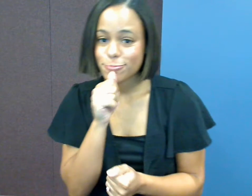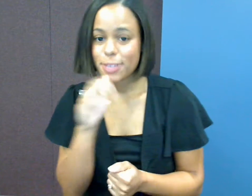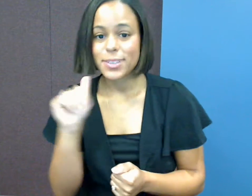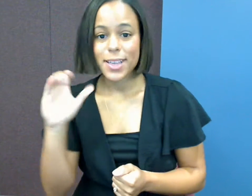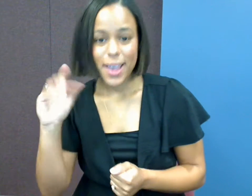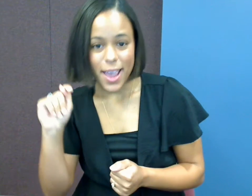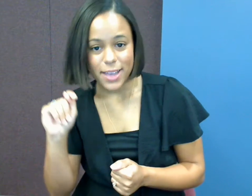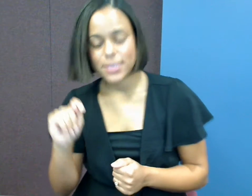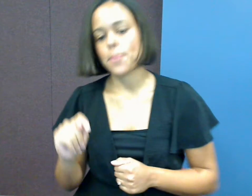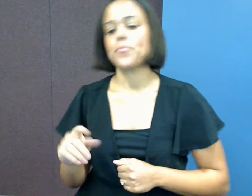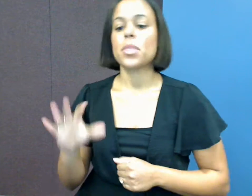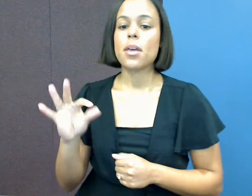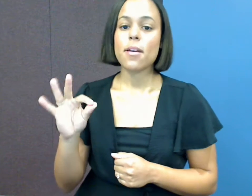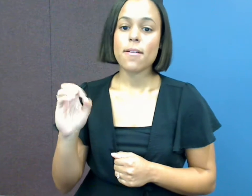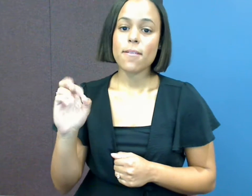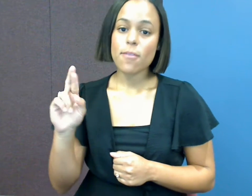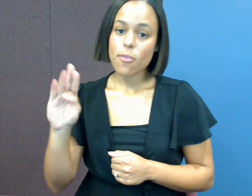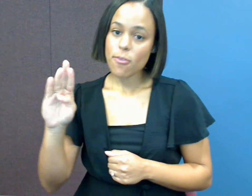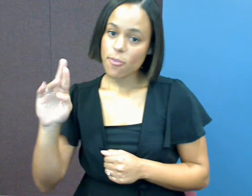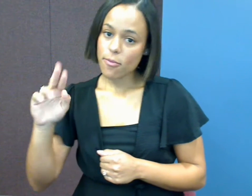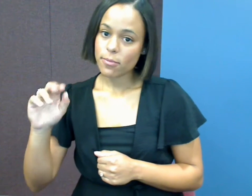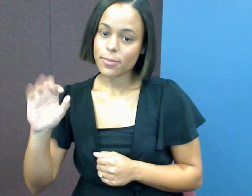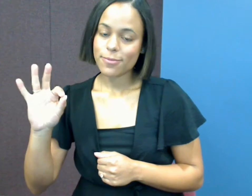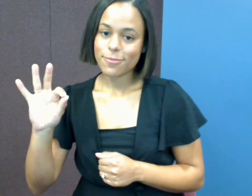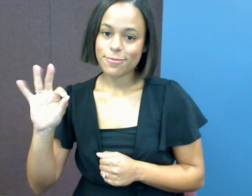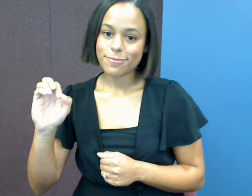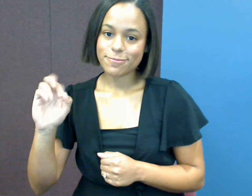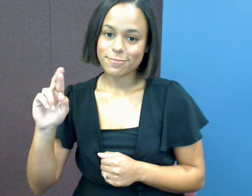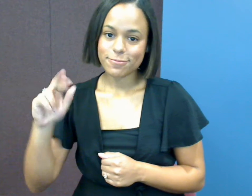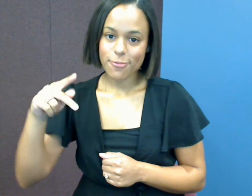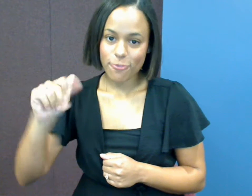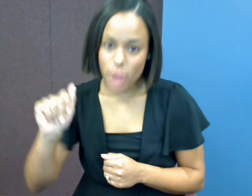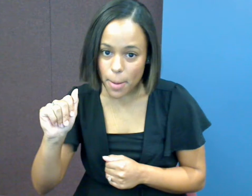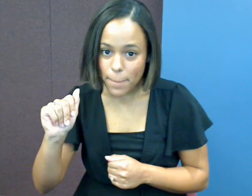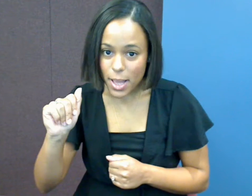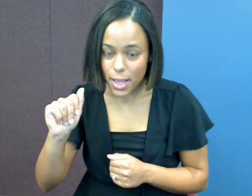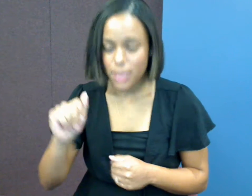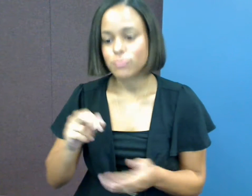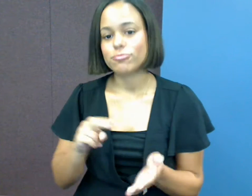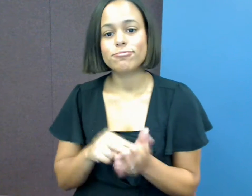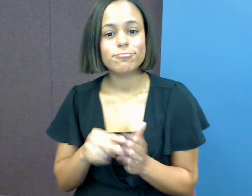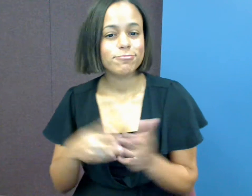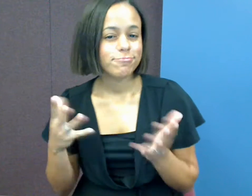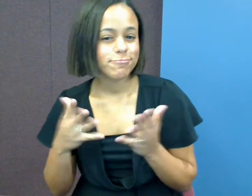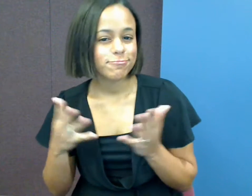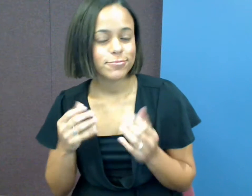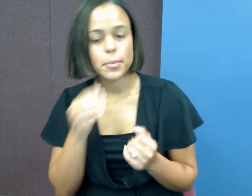FERPA, which is what we will refer to it from this point forward, is a federal guideline that provides